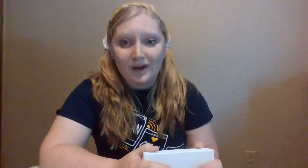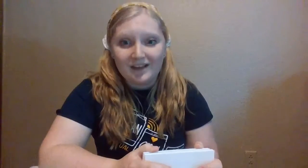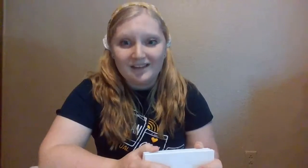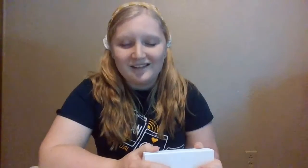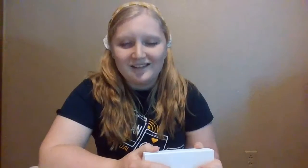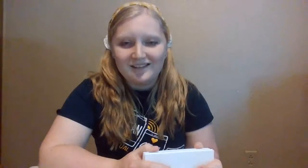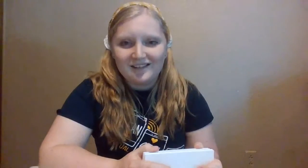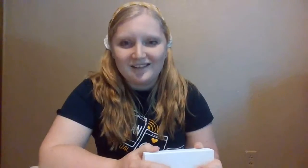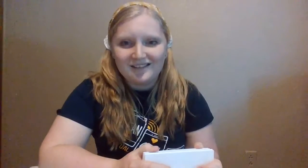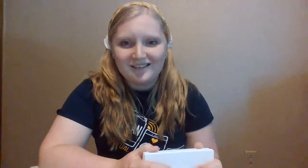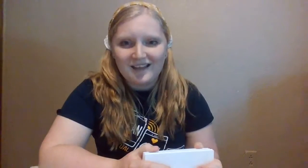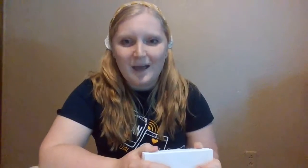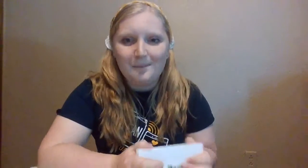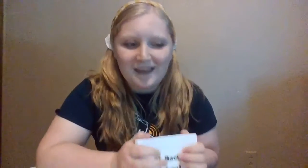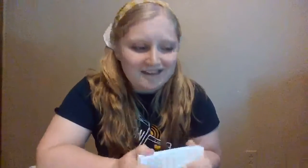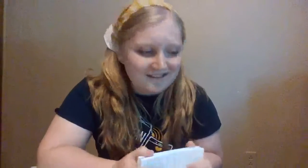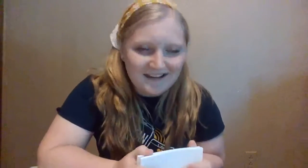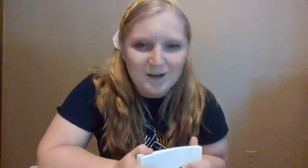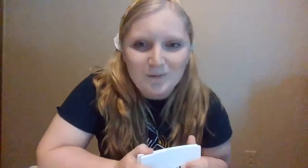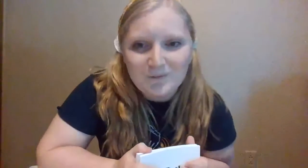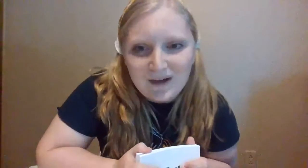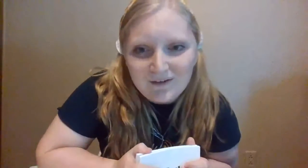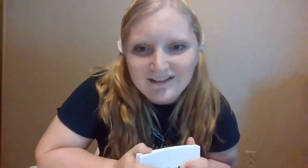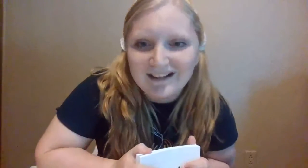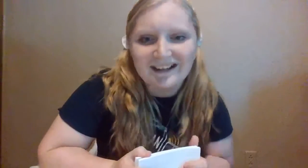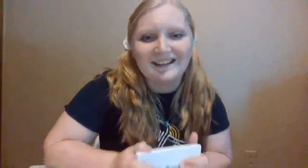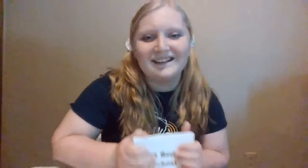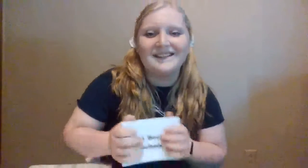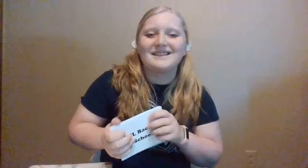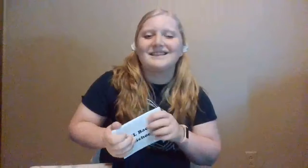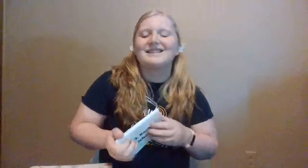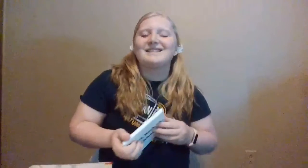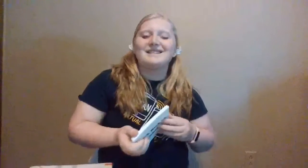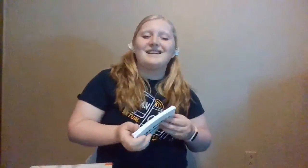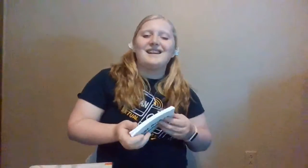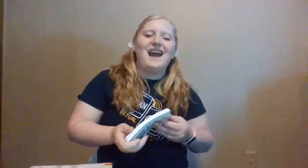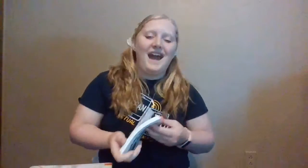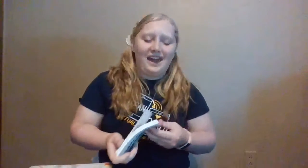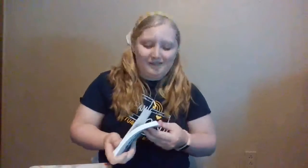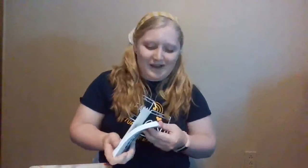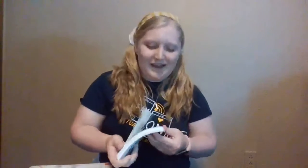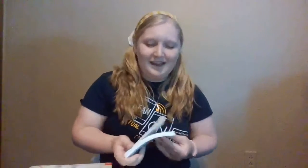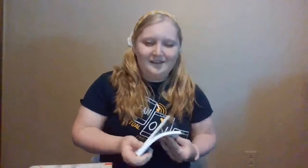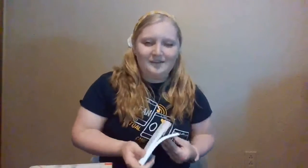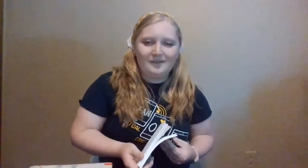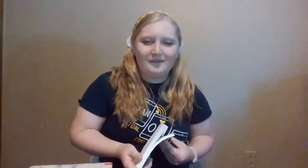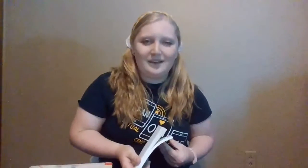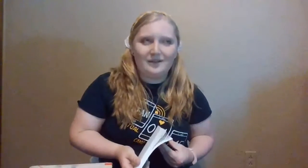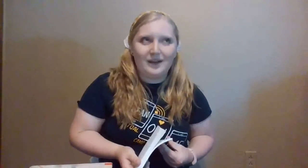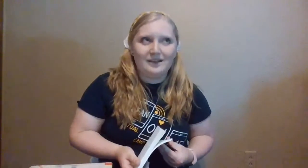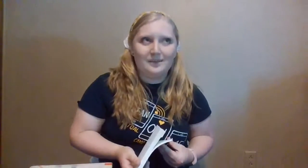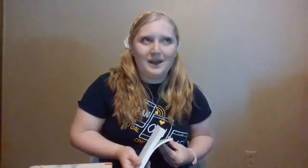1. Amazing, you found it. Okay, ready? Let's find something